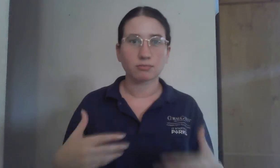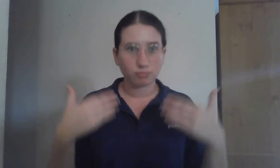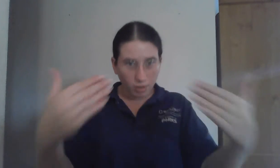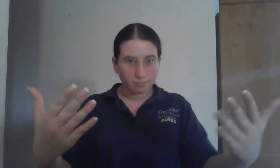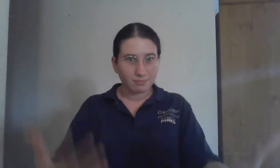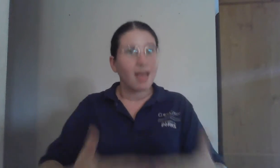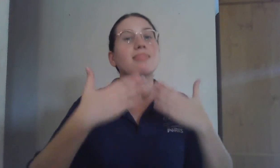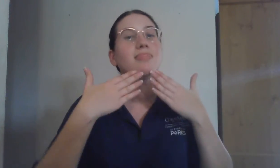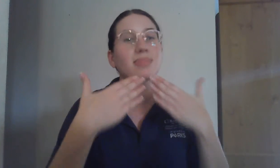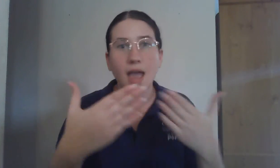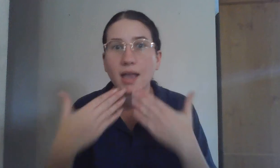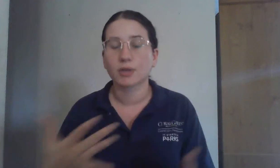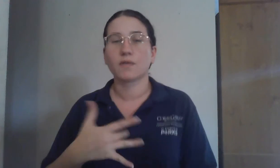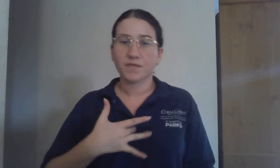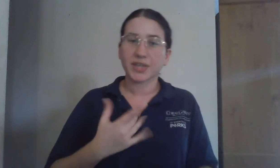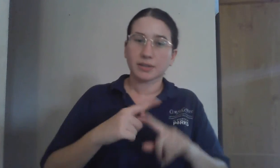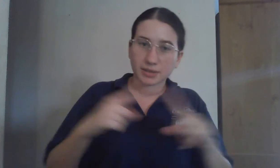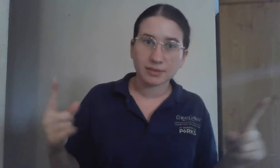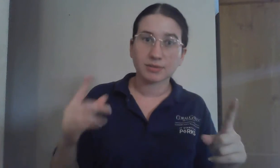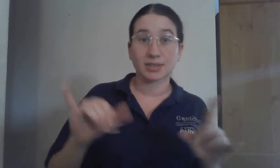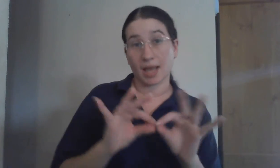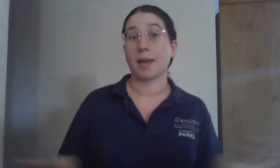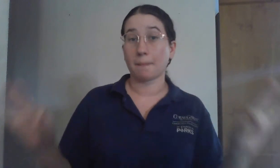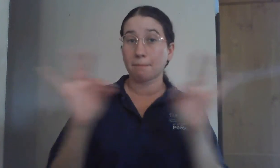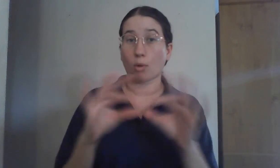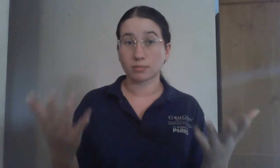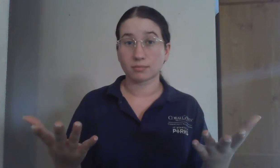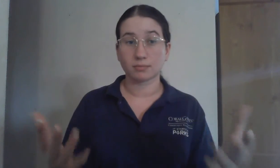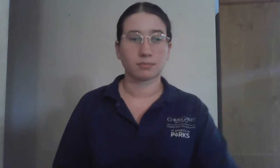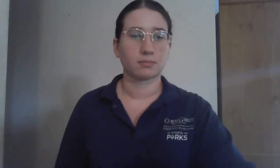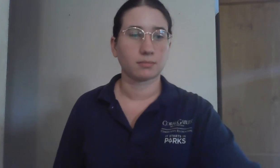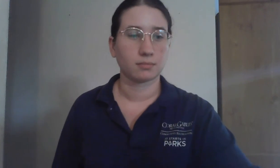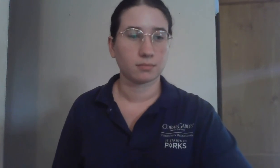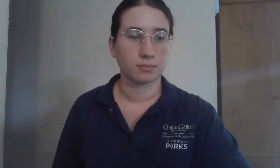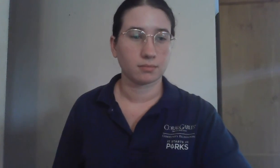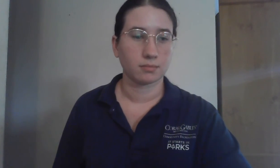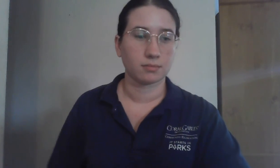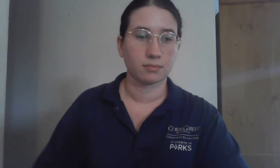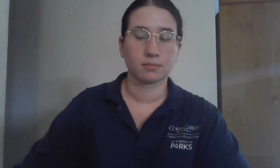Thank you. Now try to detect that with your head